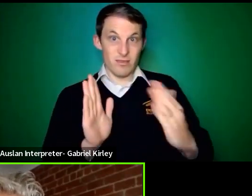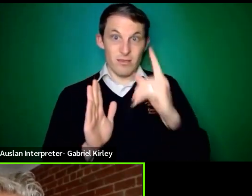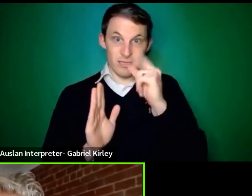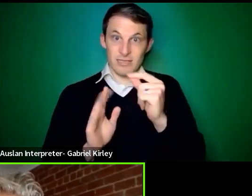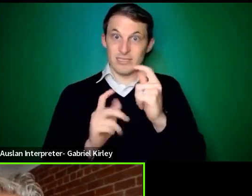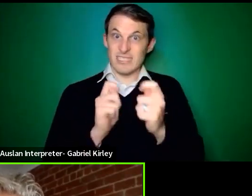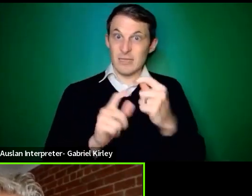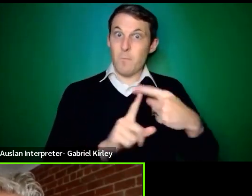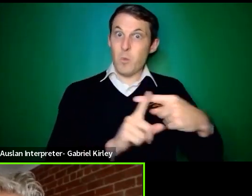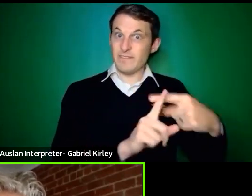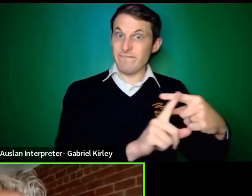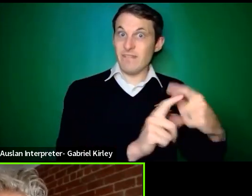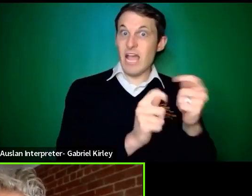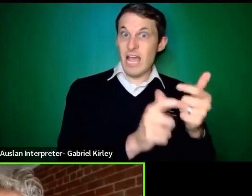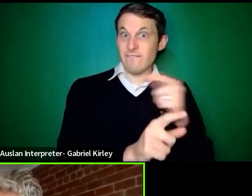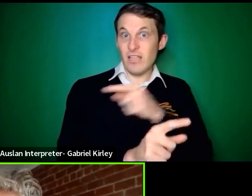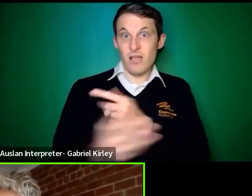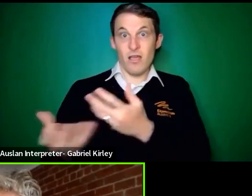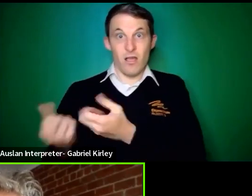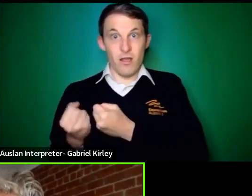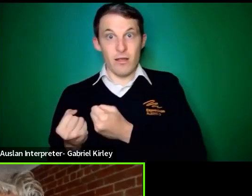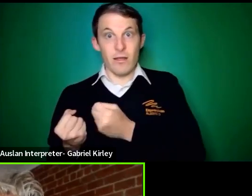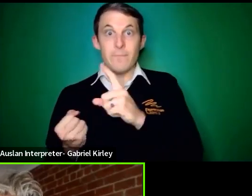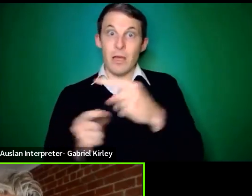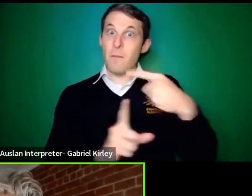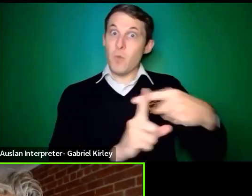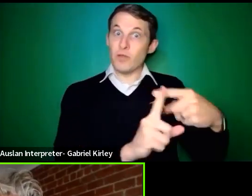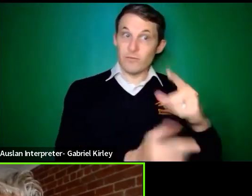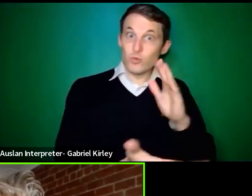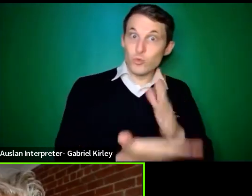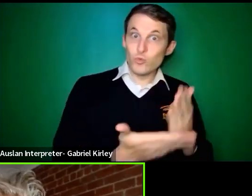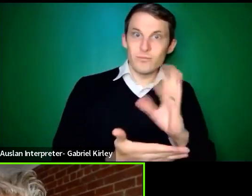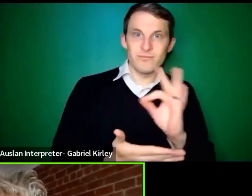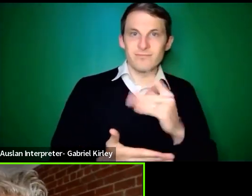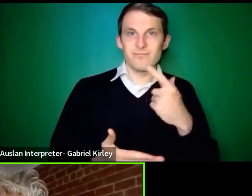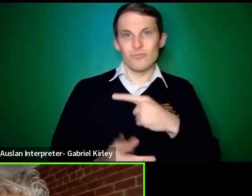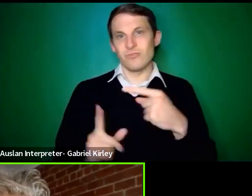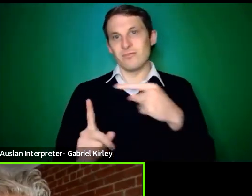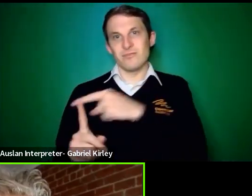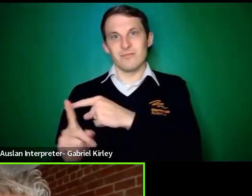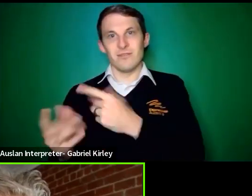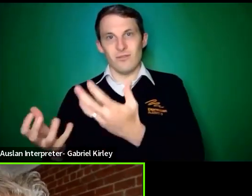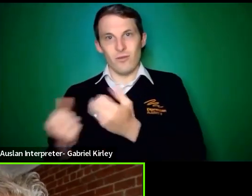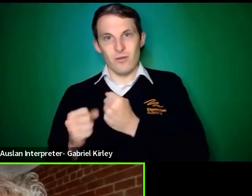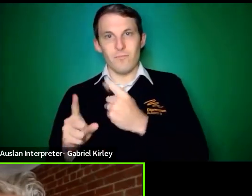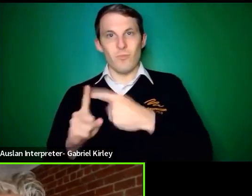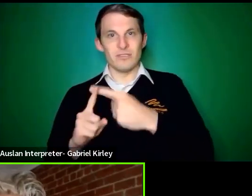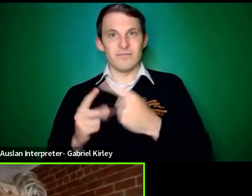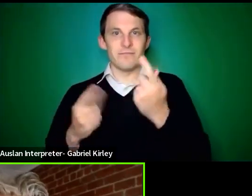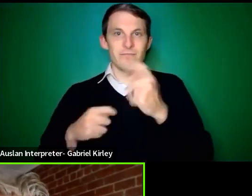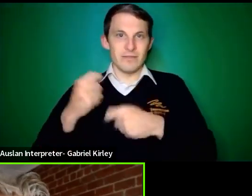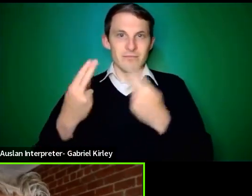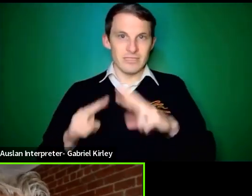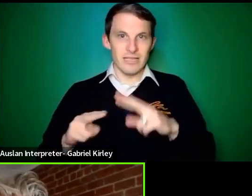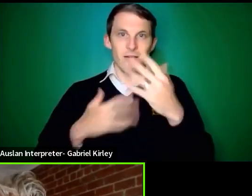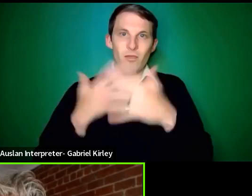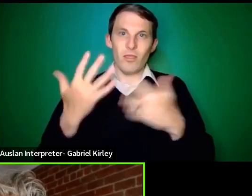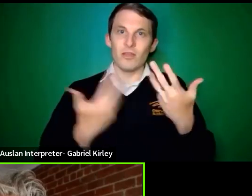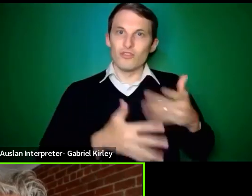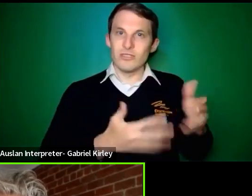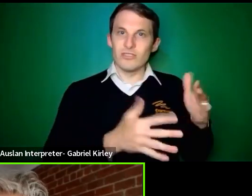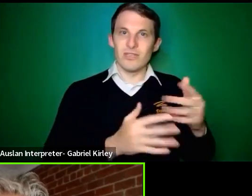the tests, because they're not any help whatsoever. Now, I totally agree